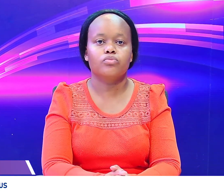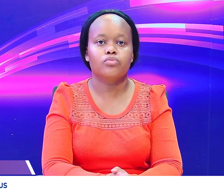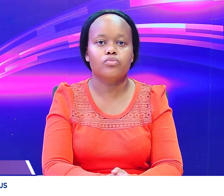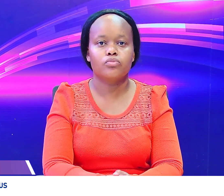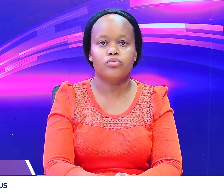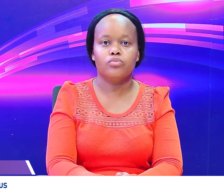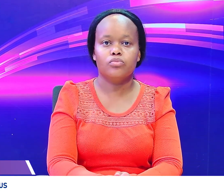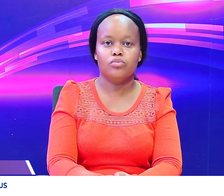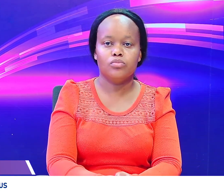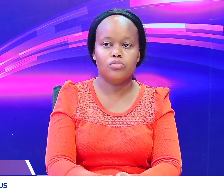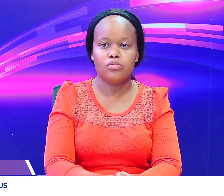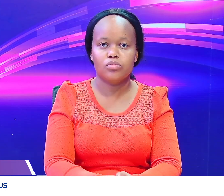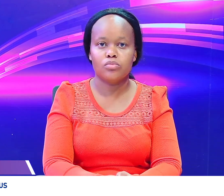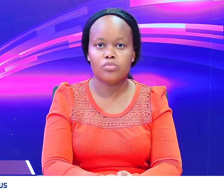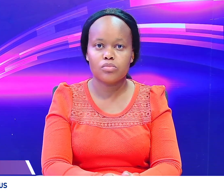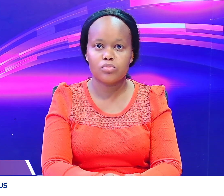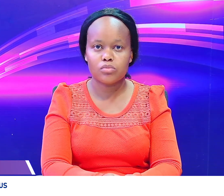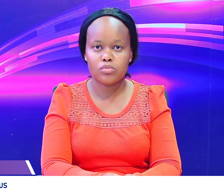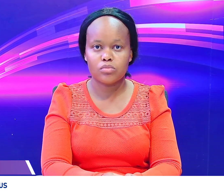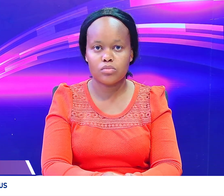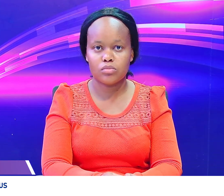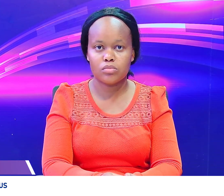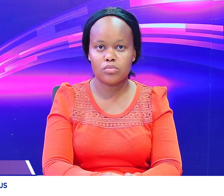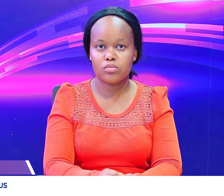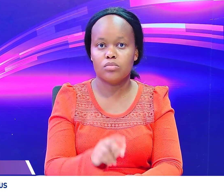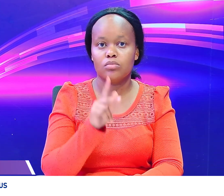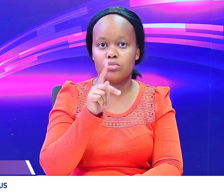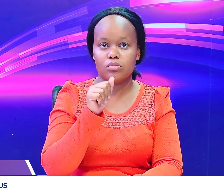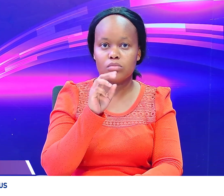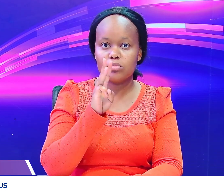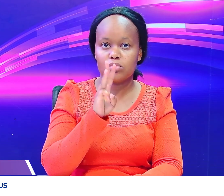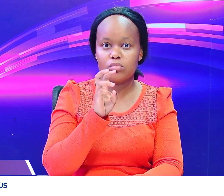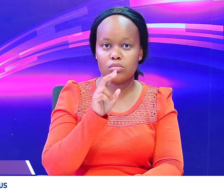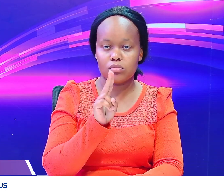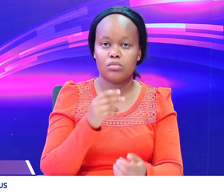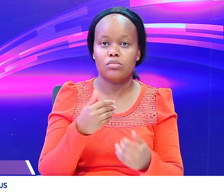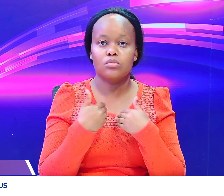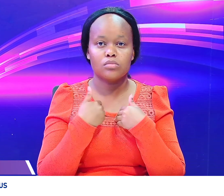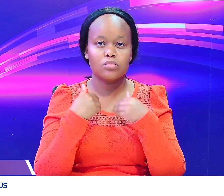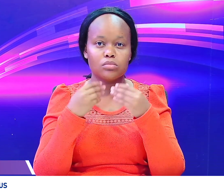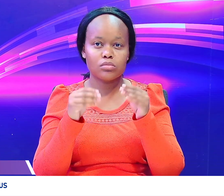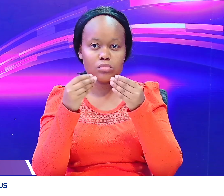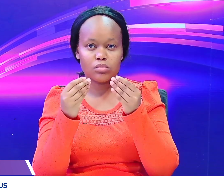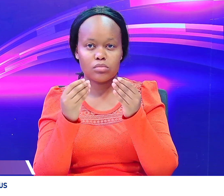some schools were acknowledged, but mop-up initiatives have helped accelerate enrollment.